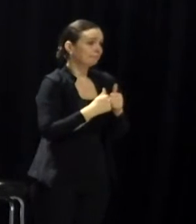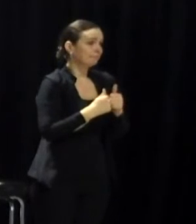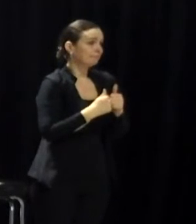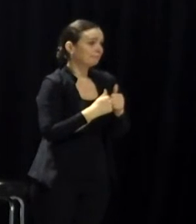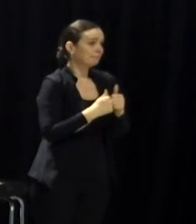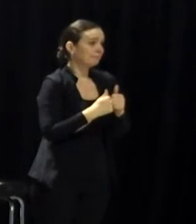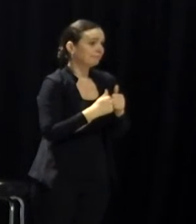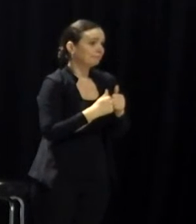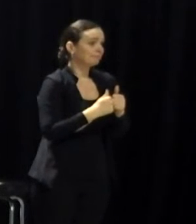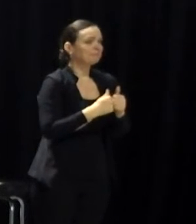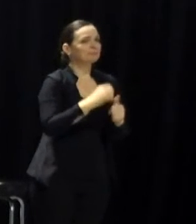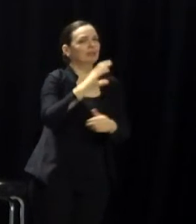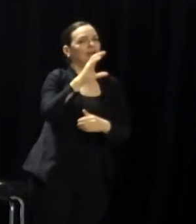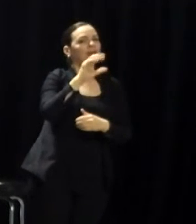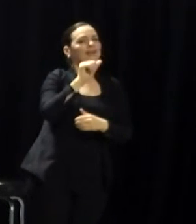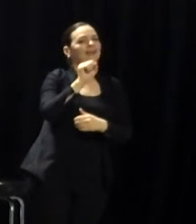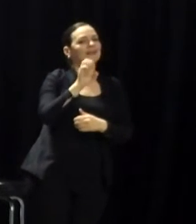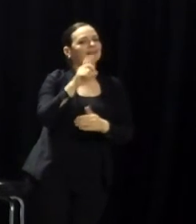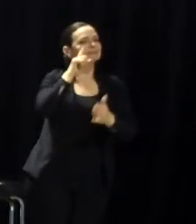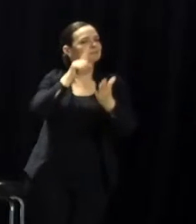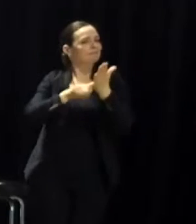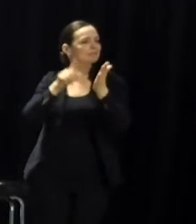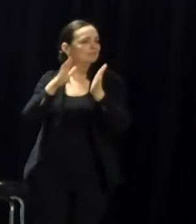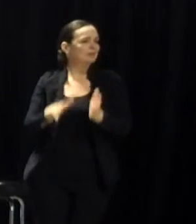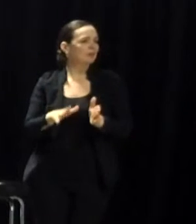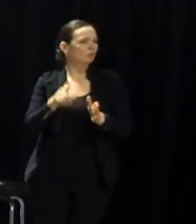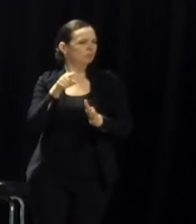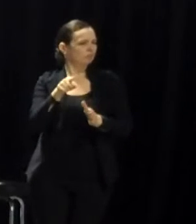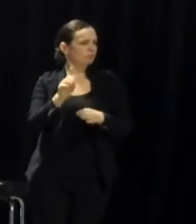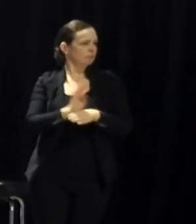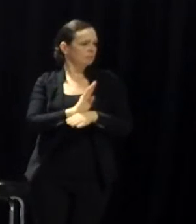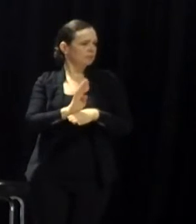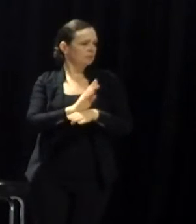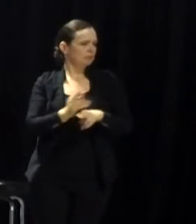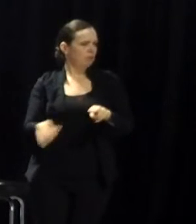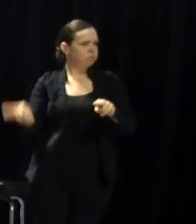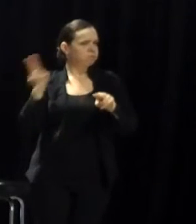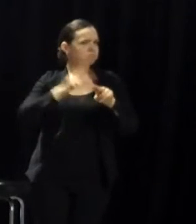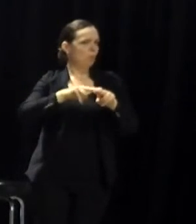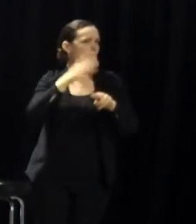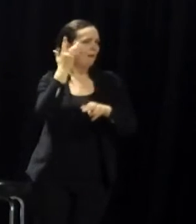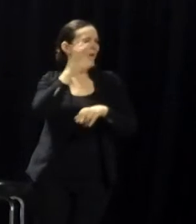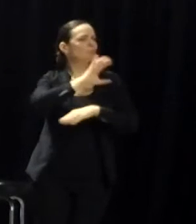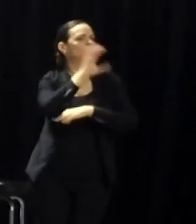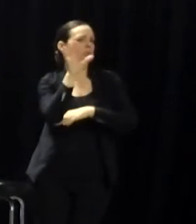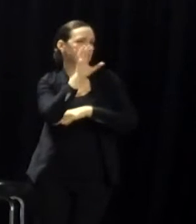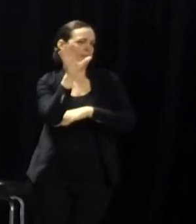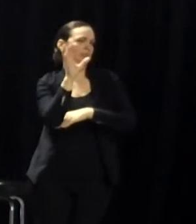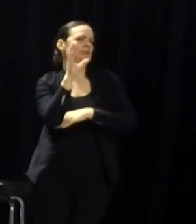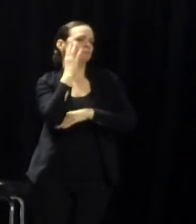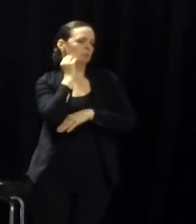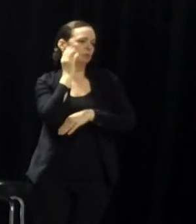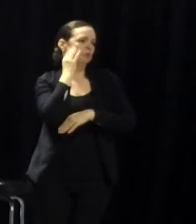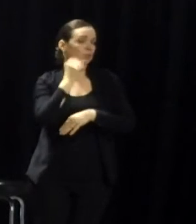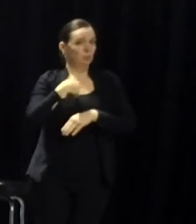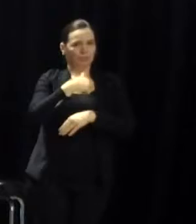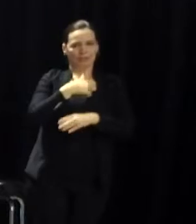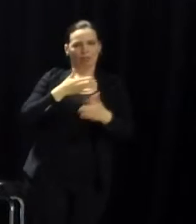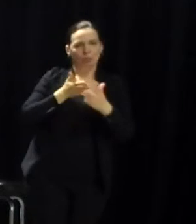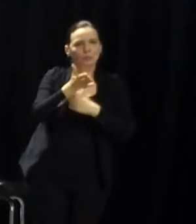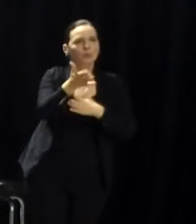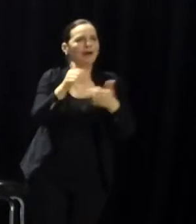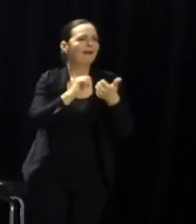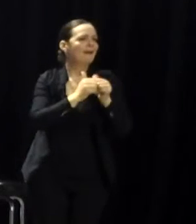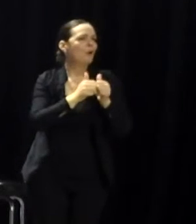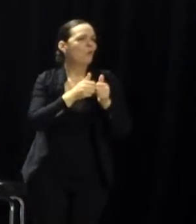in cases from Christmas. Our texting technology has helped with that. Our